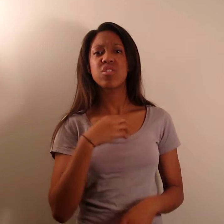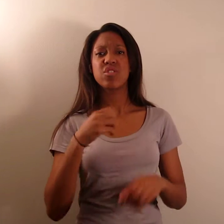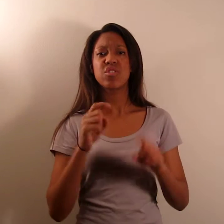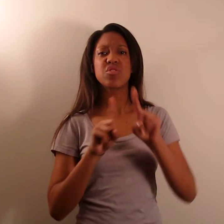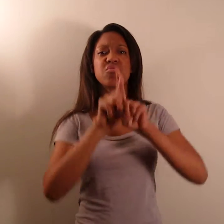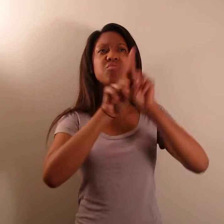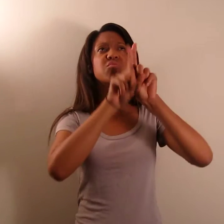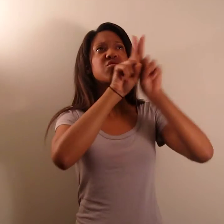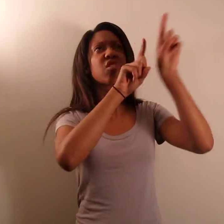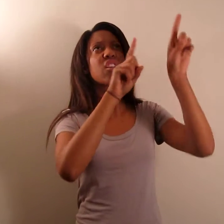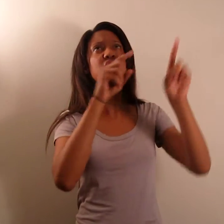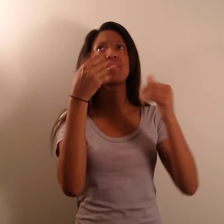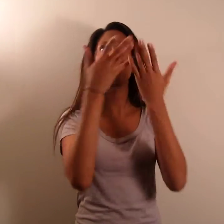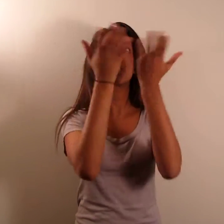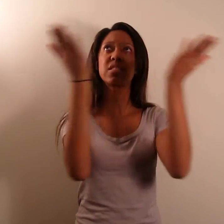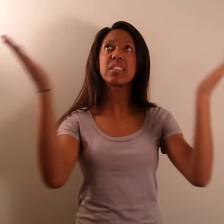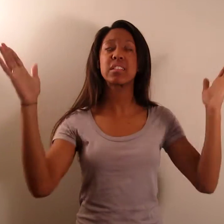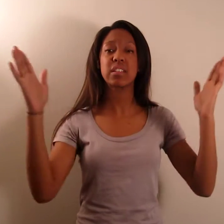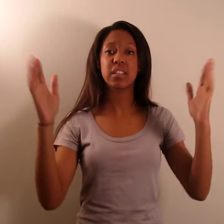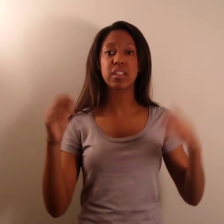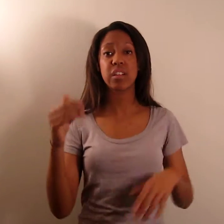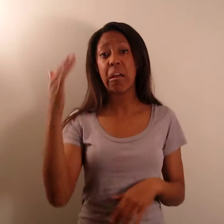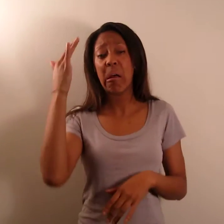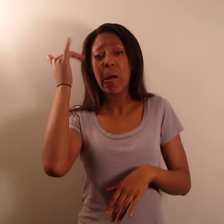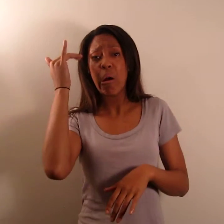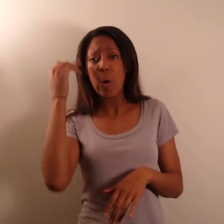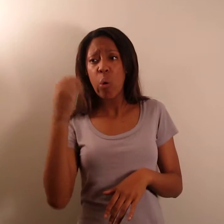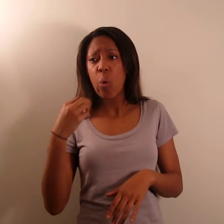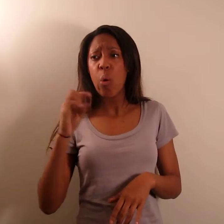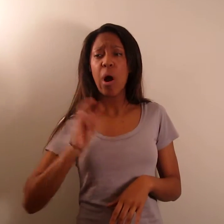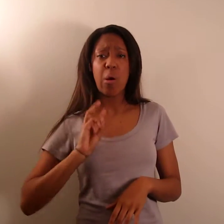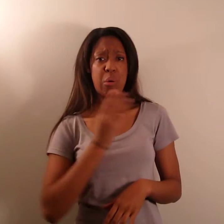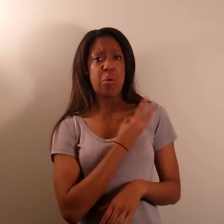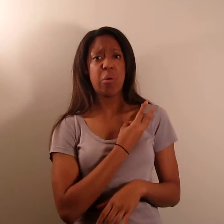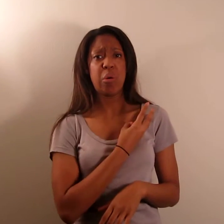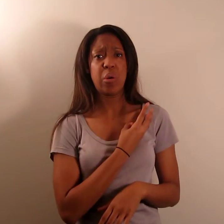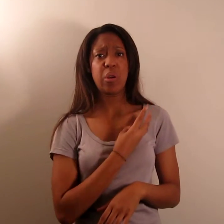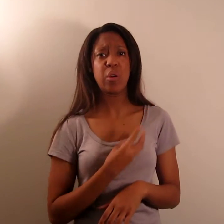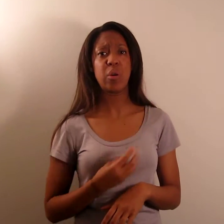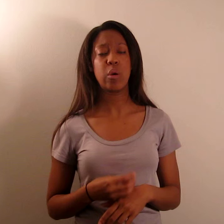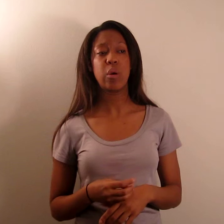Why were we crammed into the crowded darkness? Why are we wasting with want?